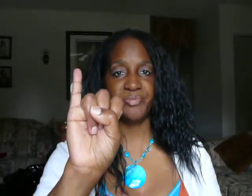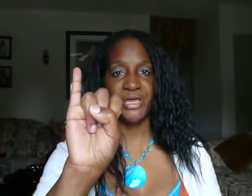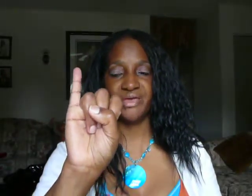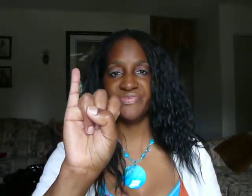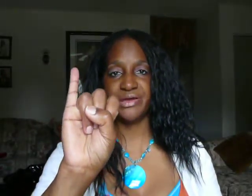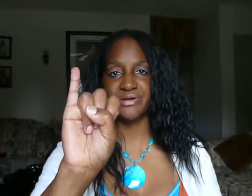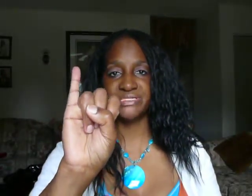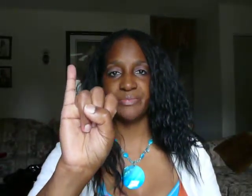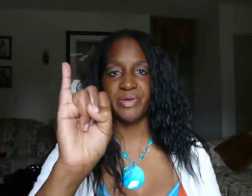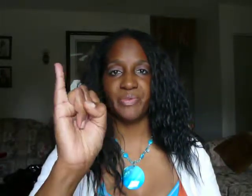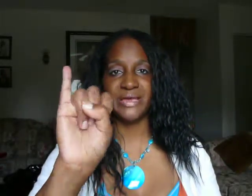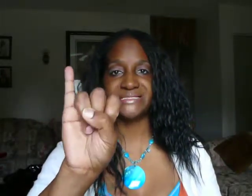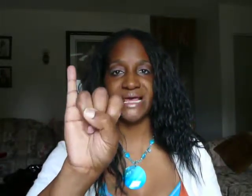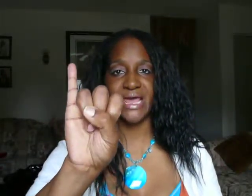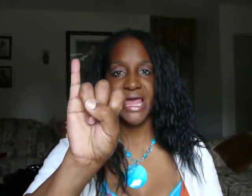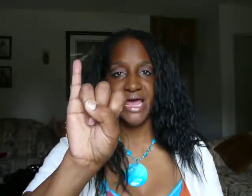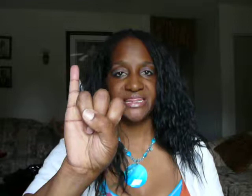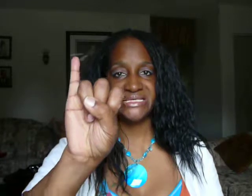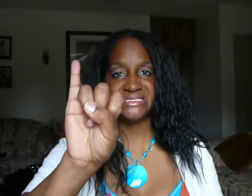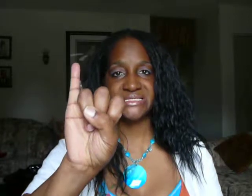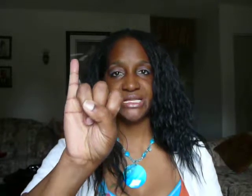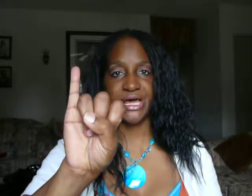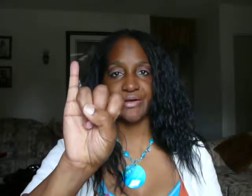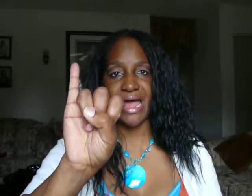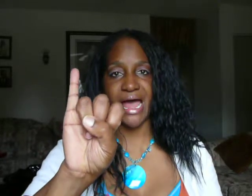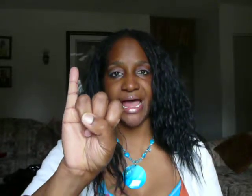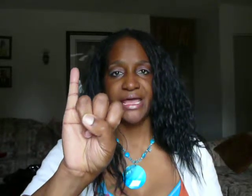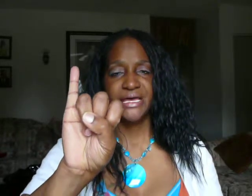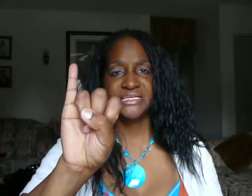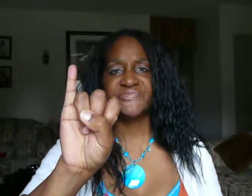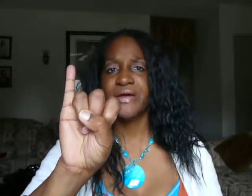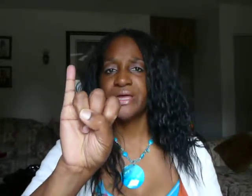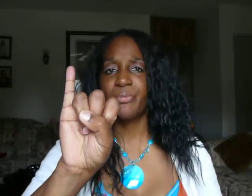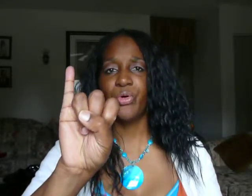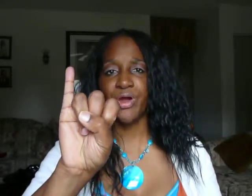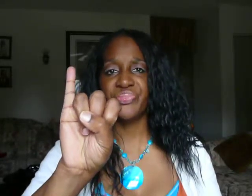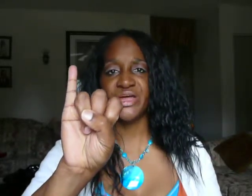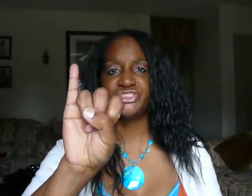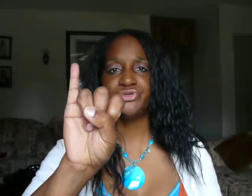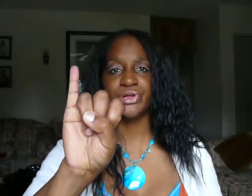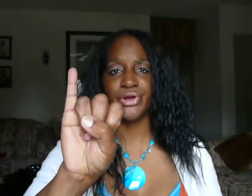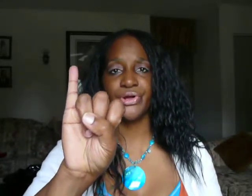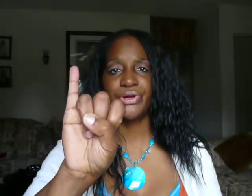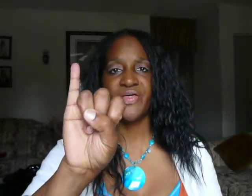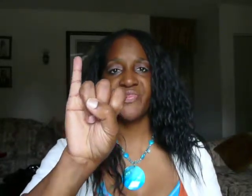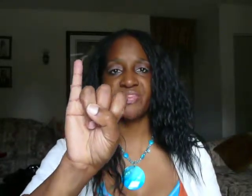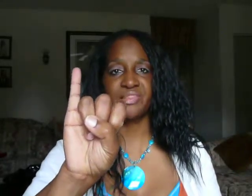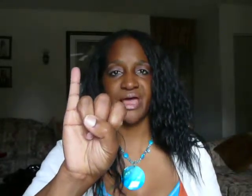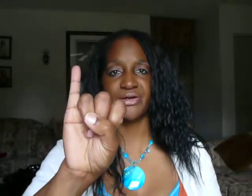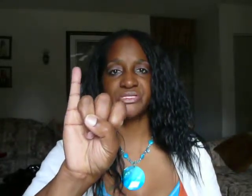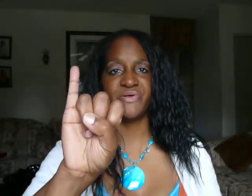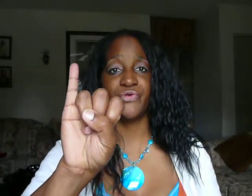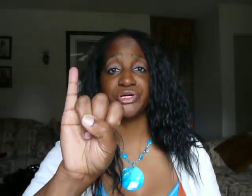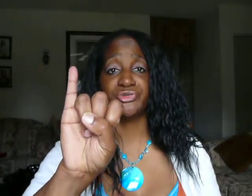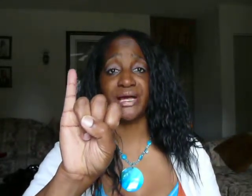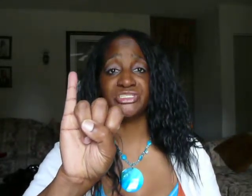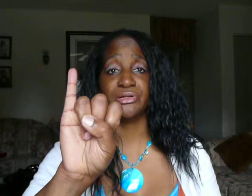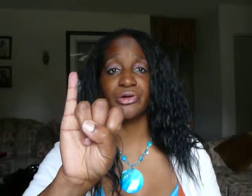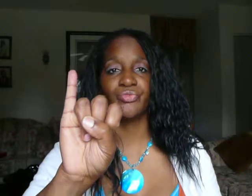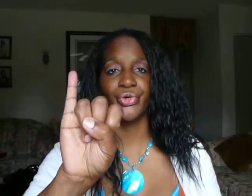pinky finger as some people may say, and this is the letter I. It is very important that you learn the letters before trying to learn